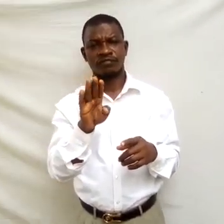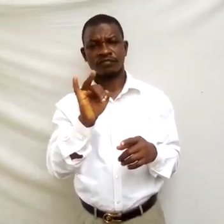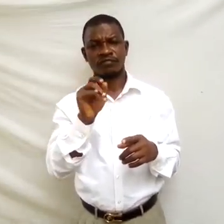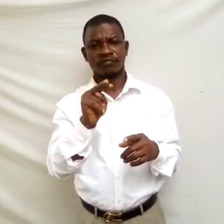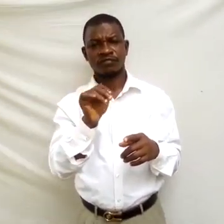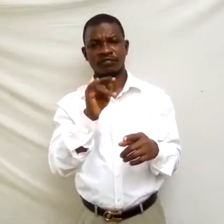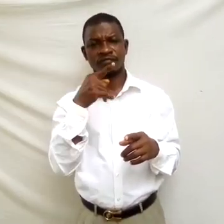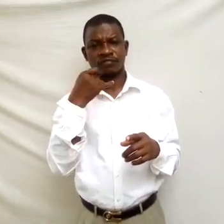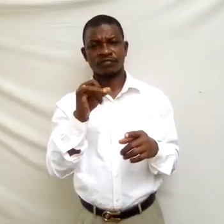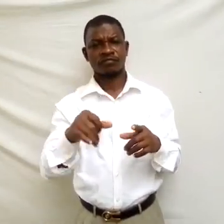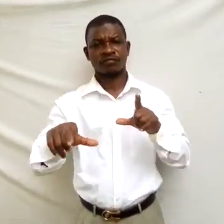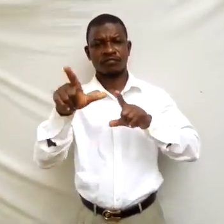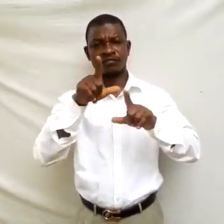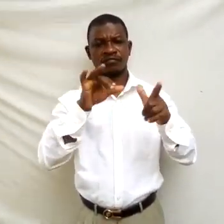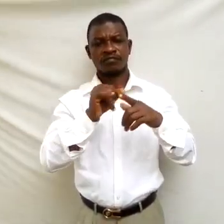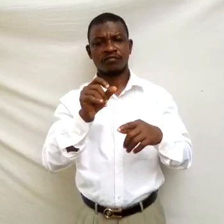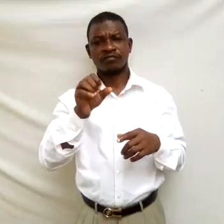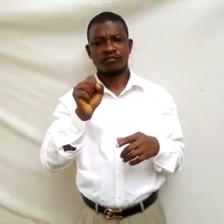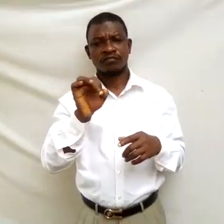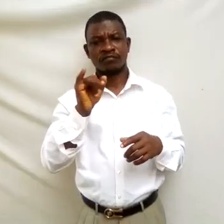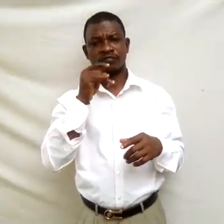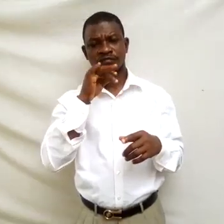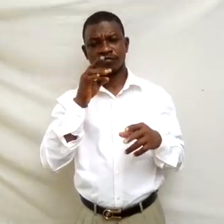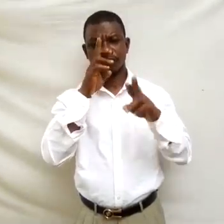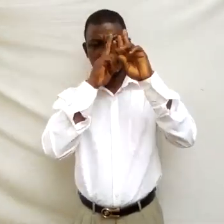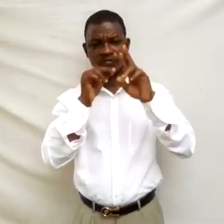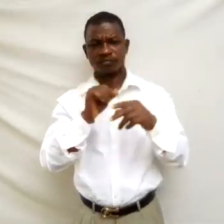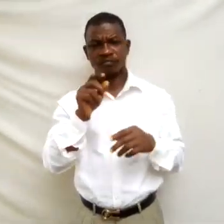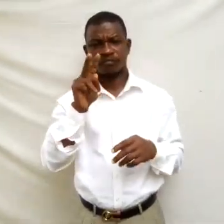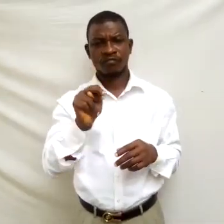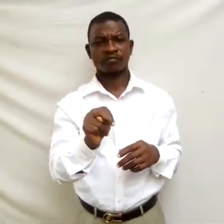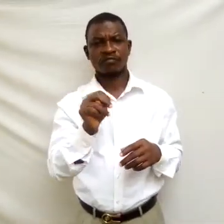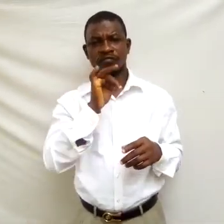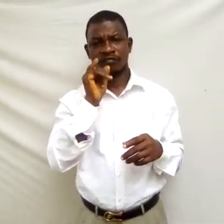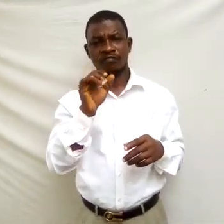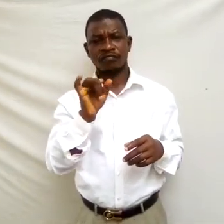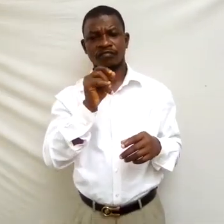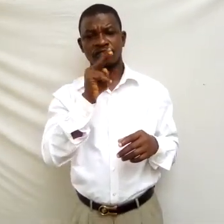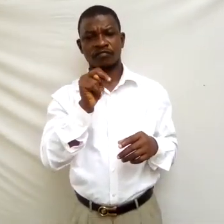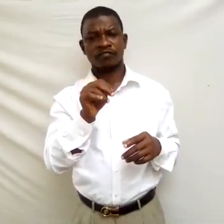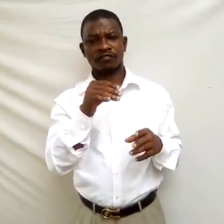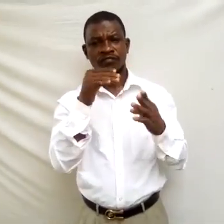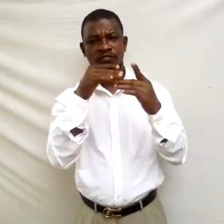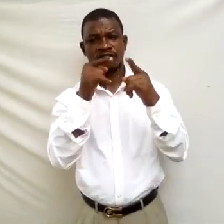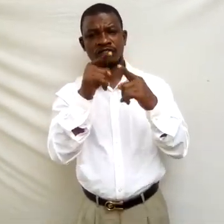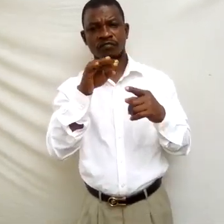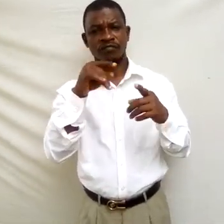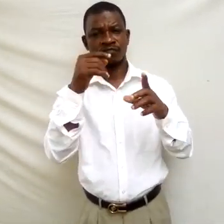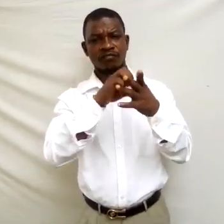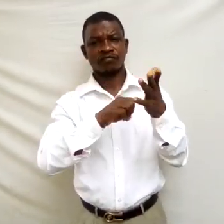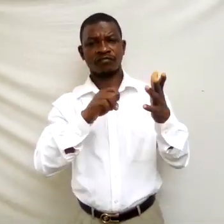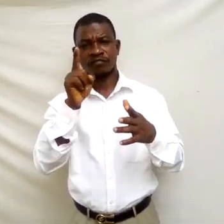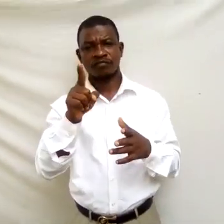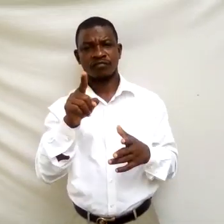of sine ax with respect to x is equal to minus 1 over